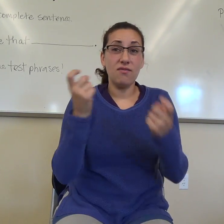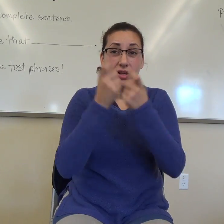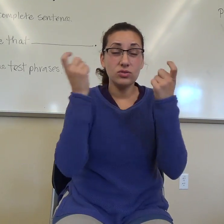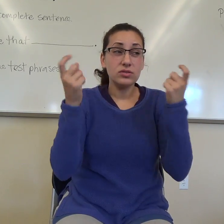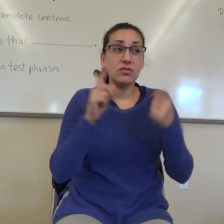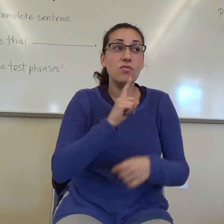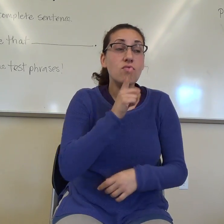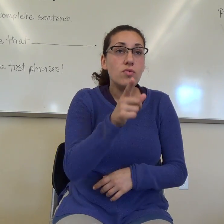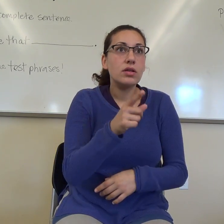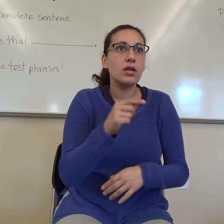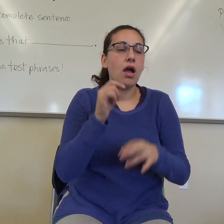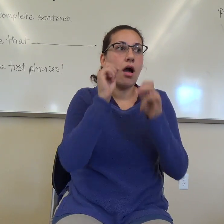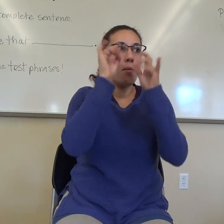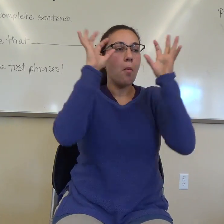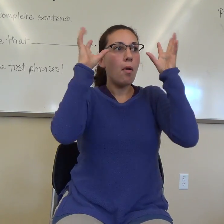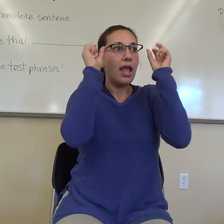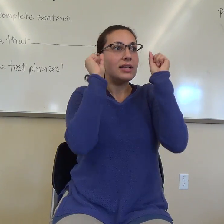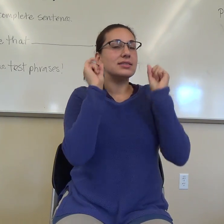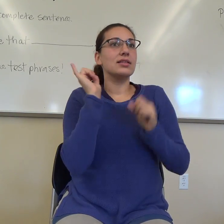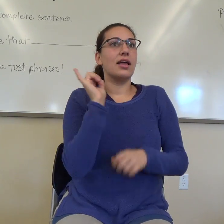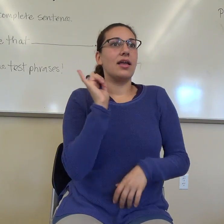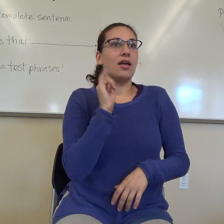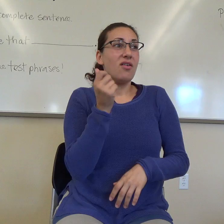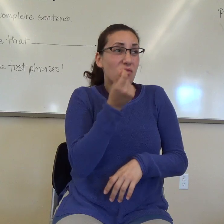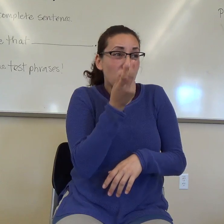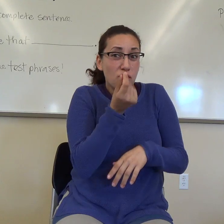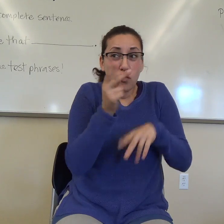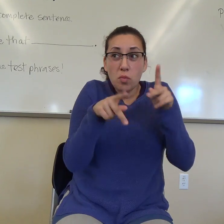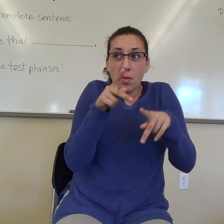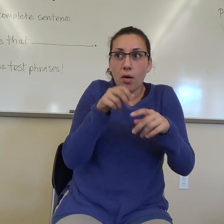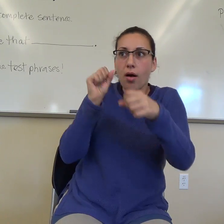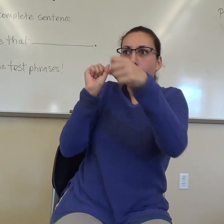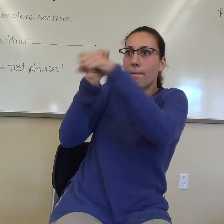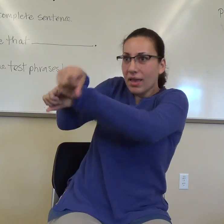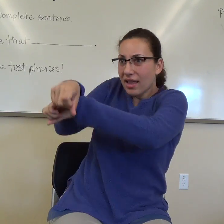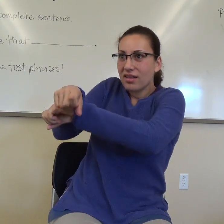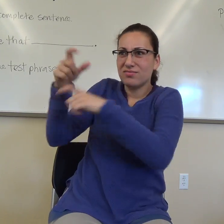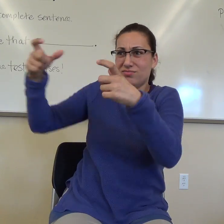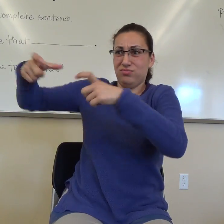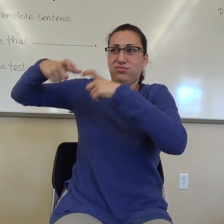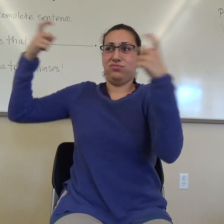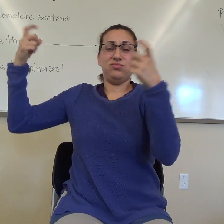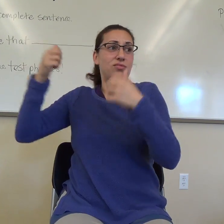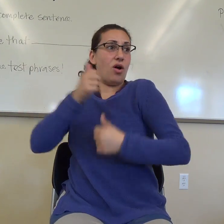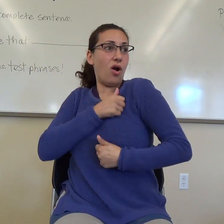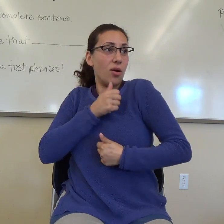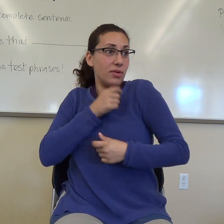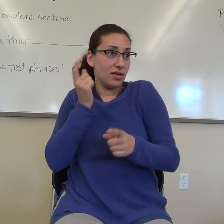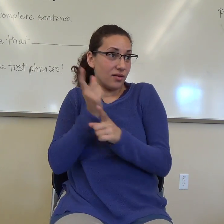miracle that these very few little people could defeat such a big army,